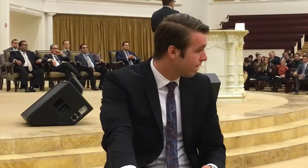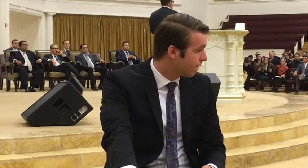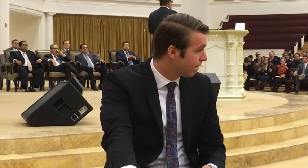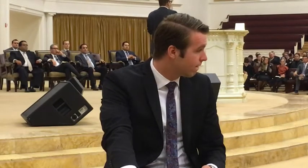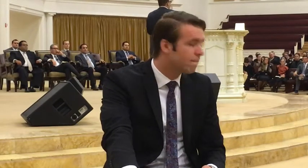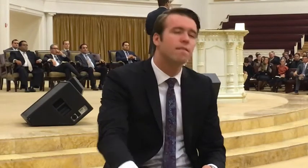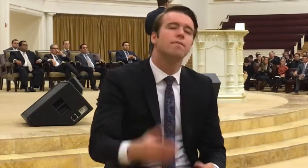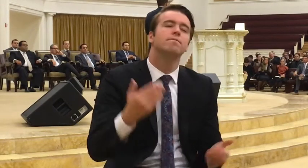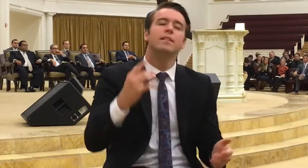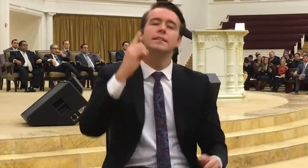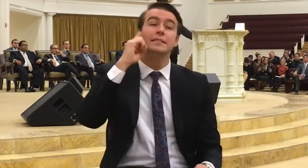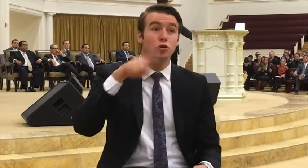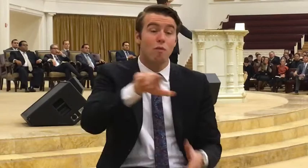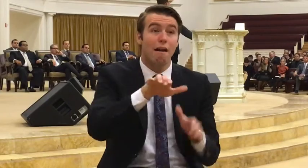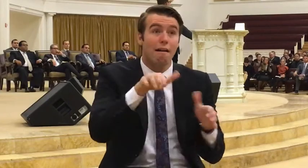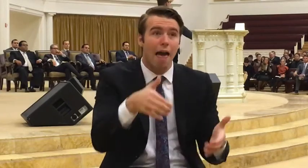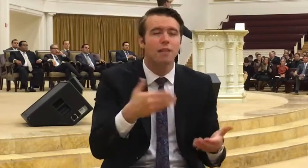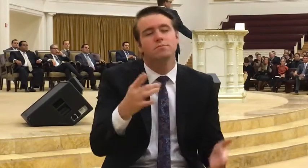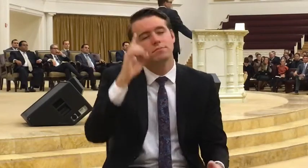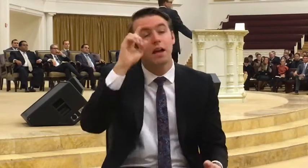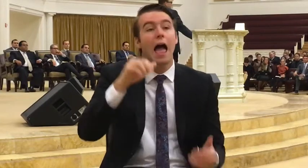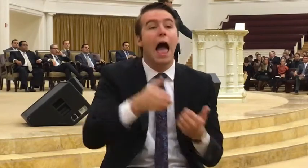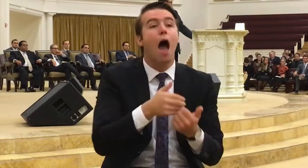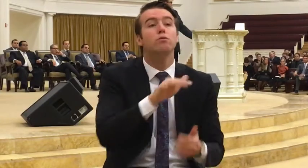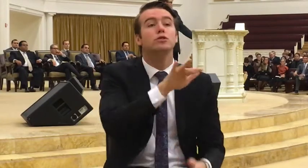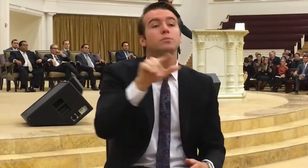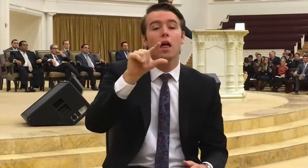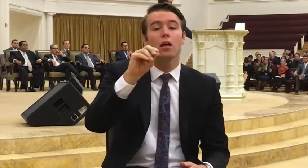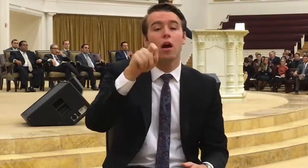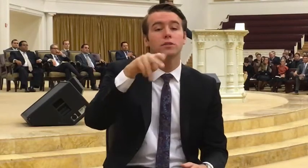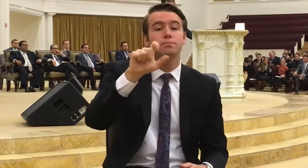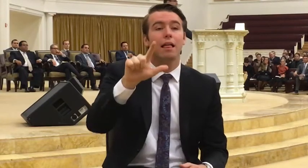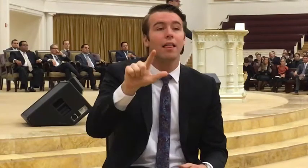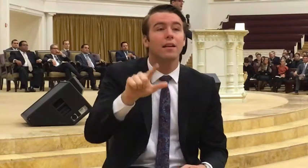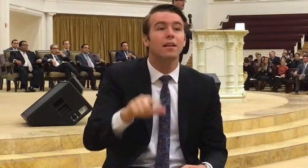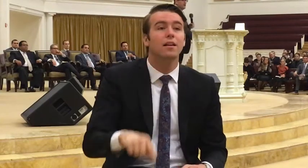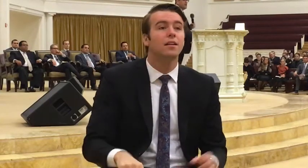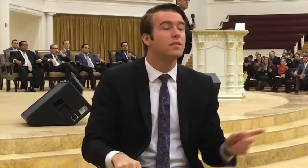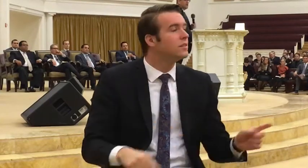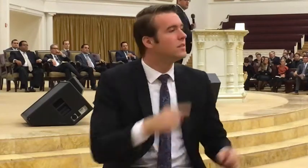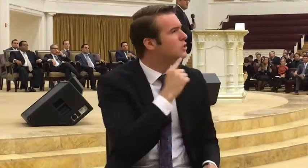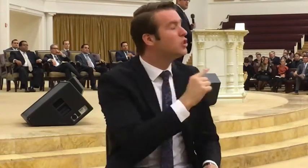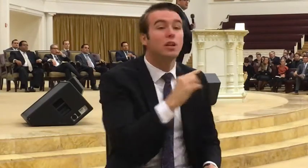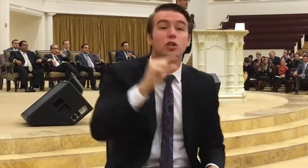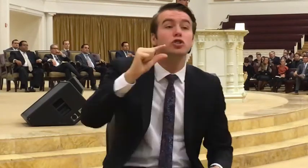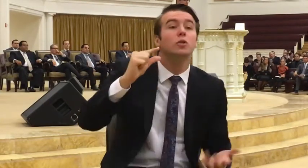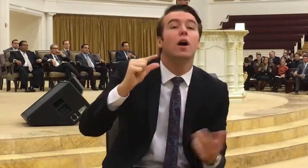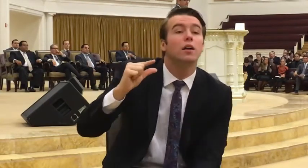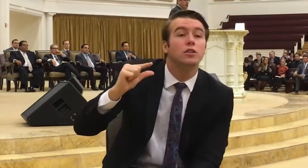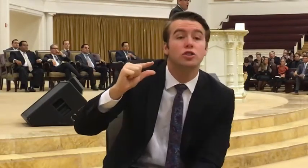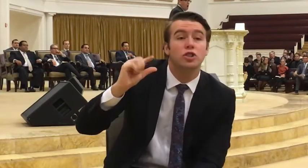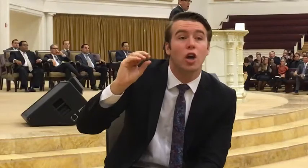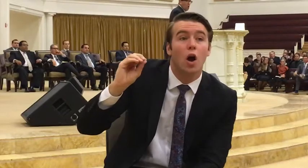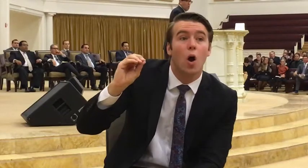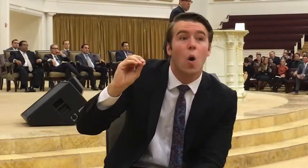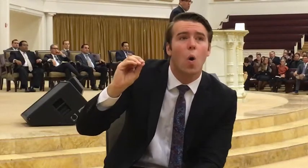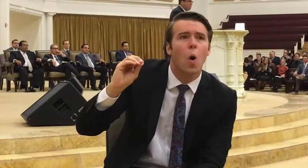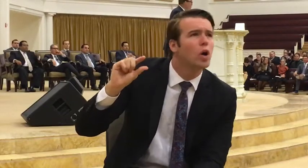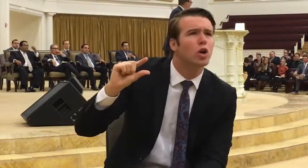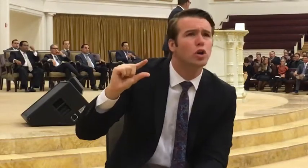See how smart the class is. How do you spell gospel? G, G what? G,